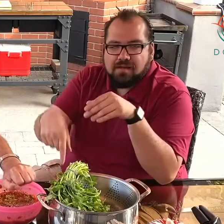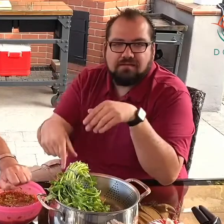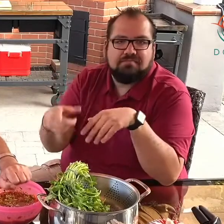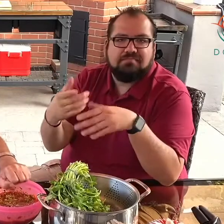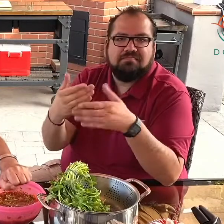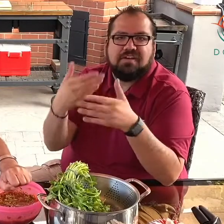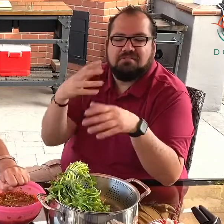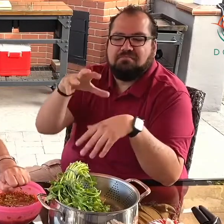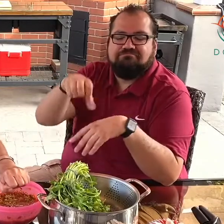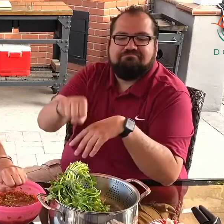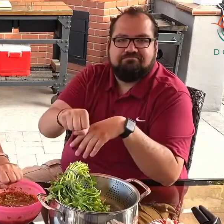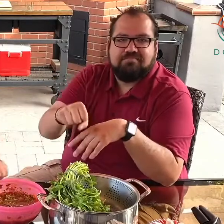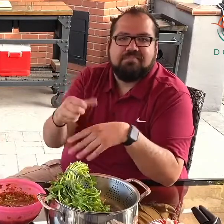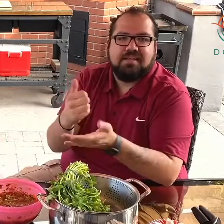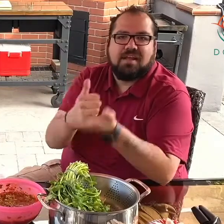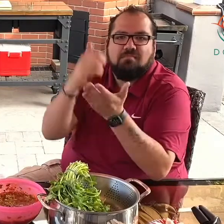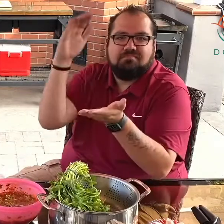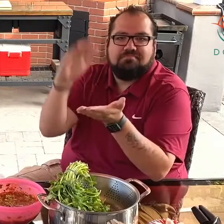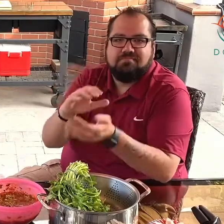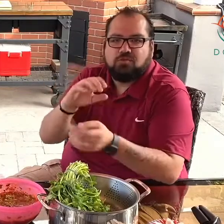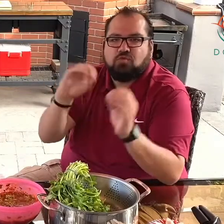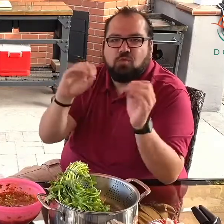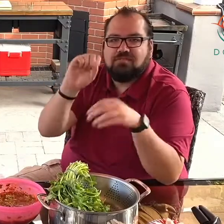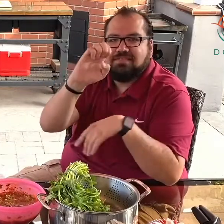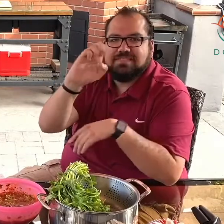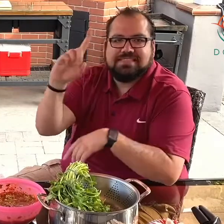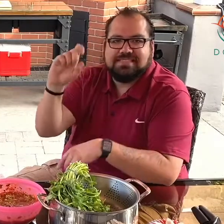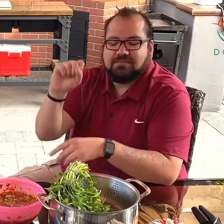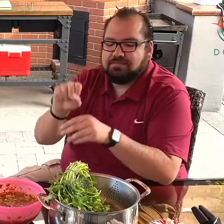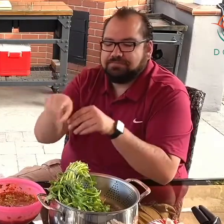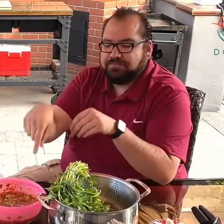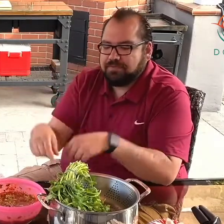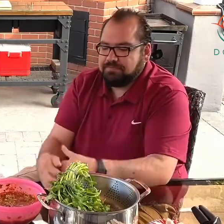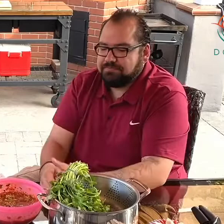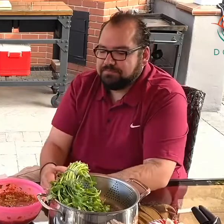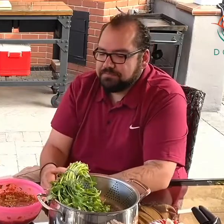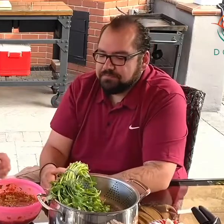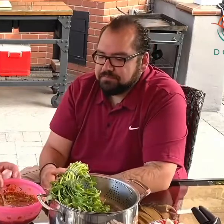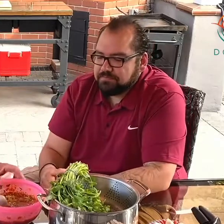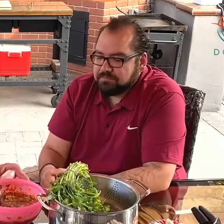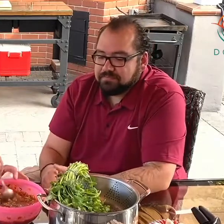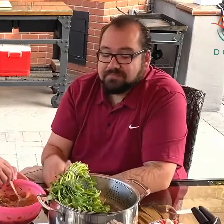And the reason why he does it like this is to keep the seeds out of there.